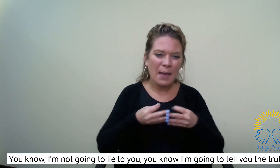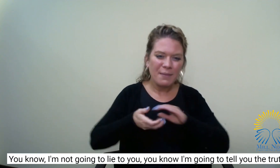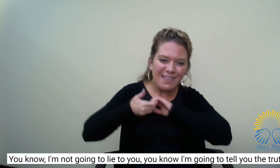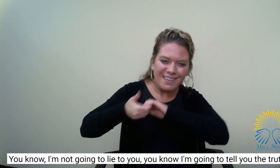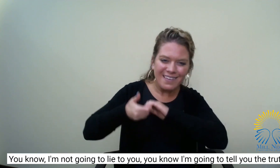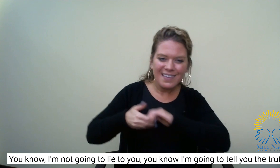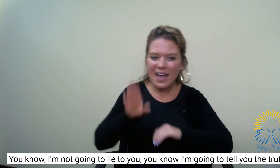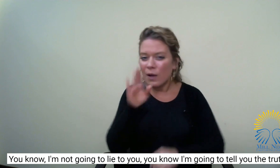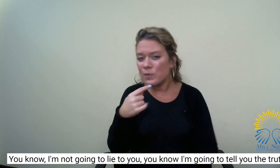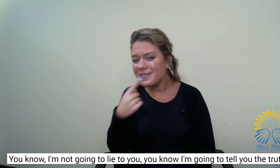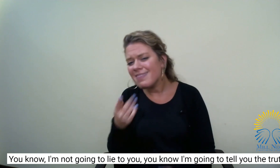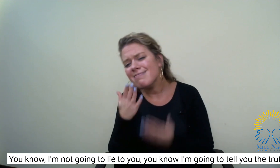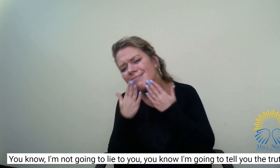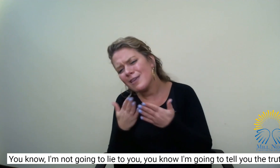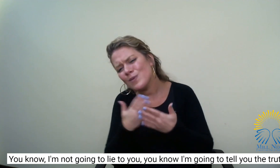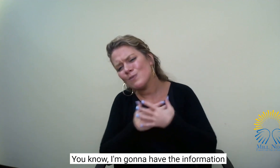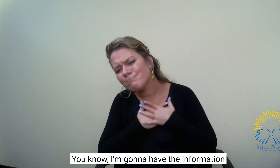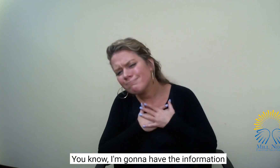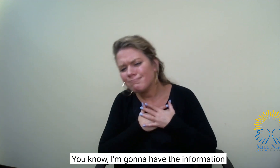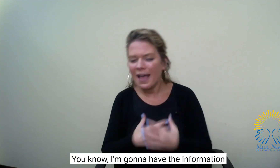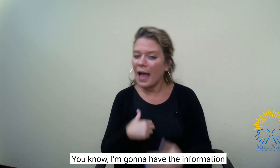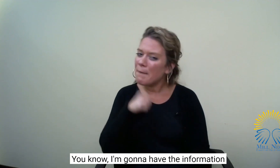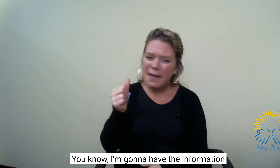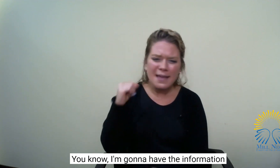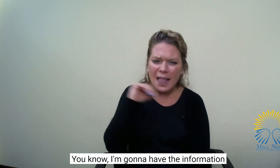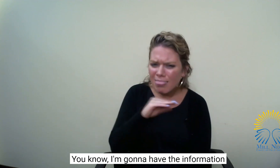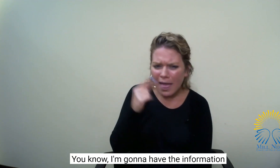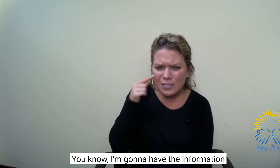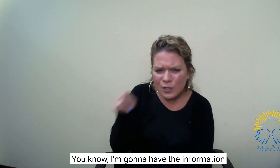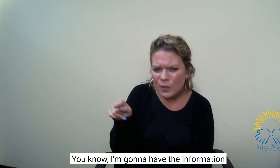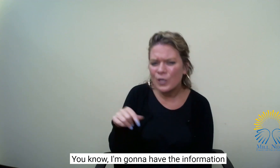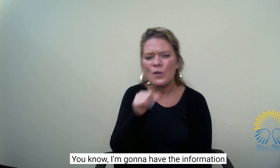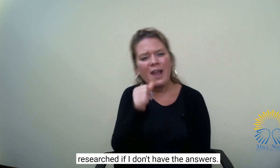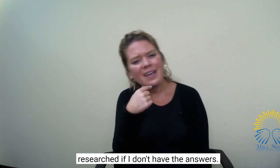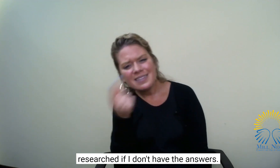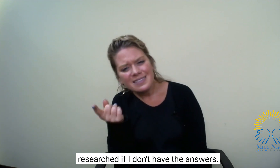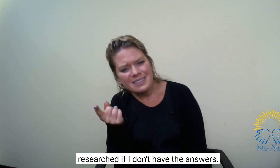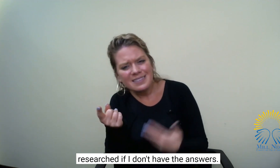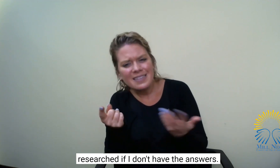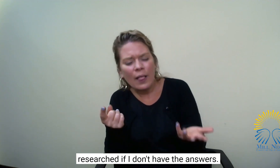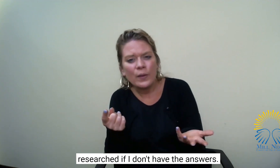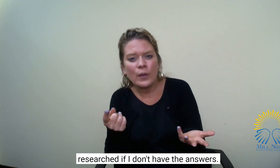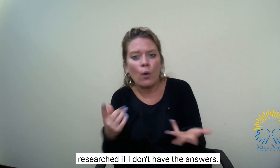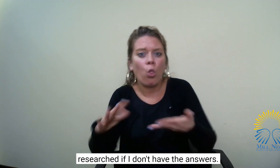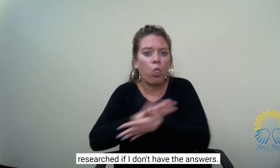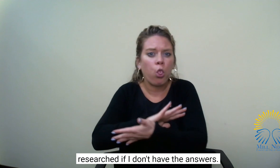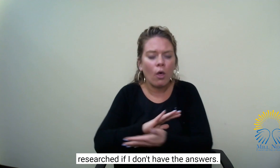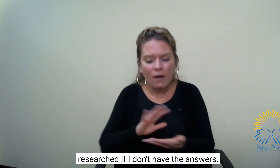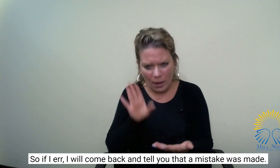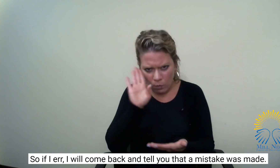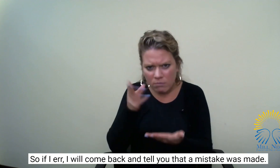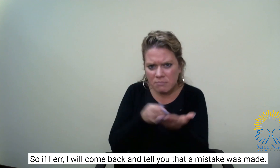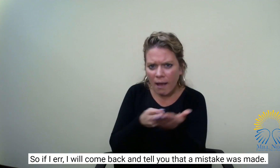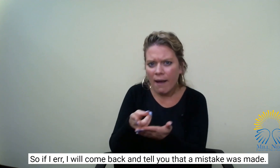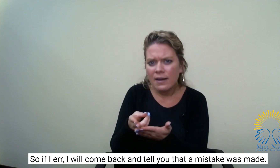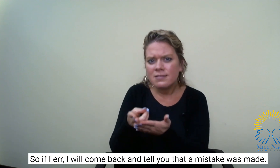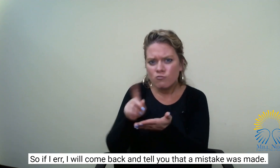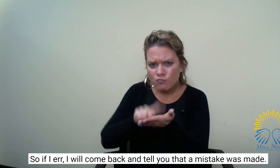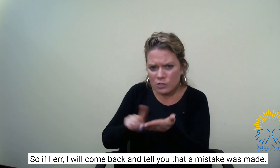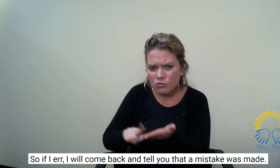to you. You know I'm gonna tell you the truth. You know I'm gonna have the information researched if I don't have the answers. So if I